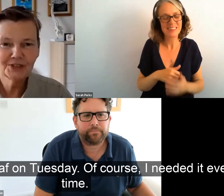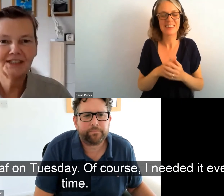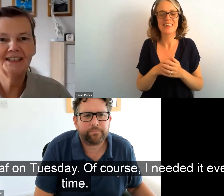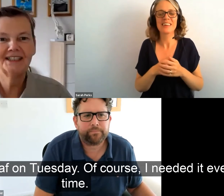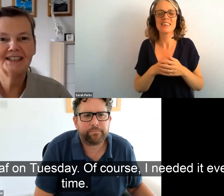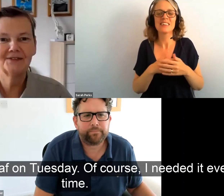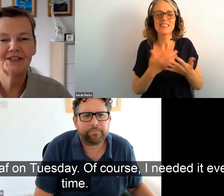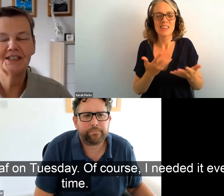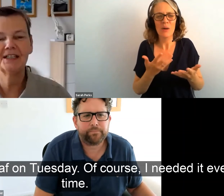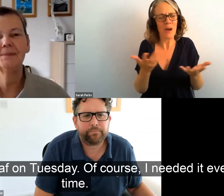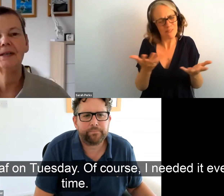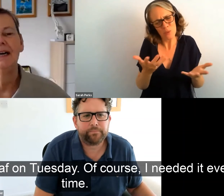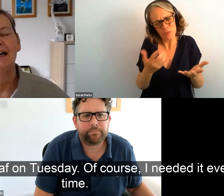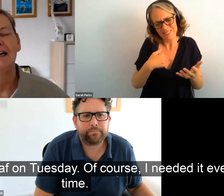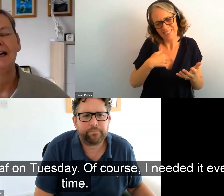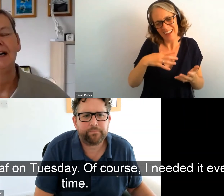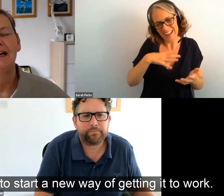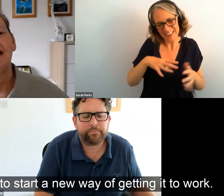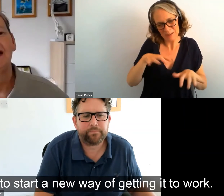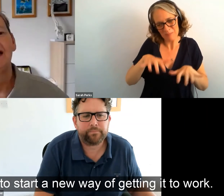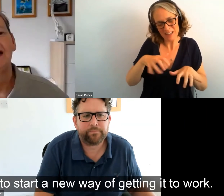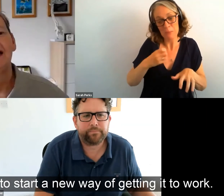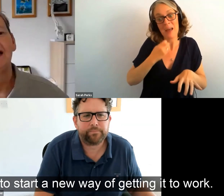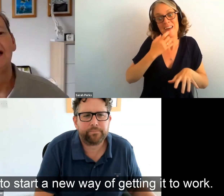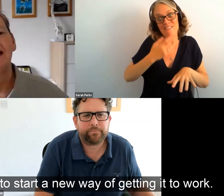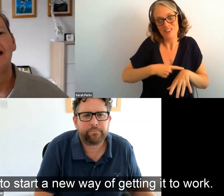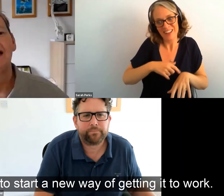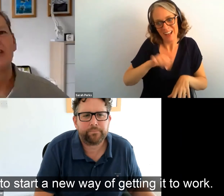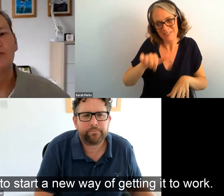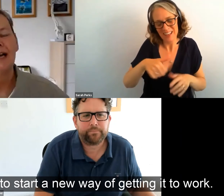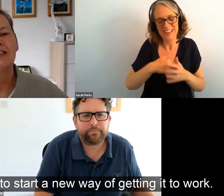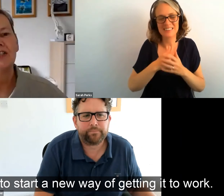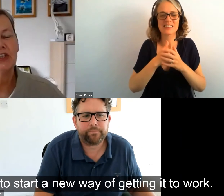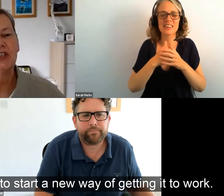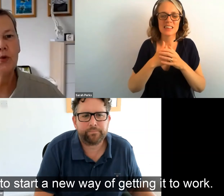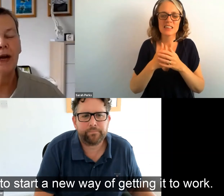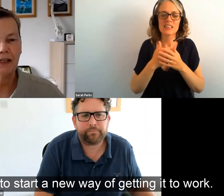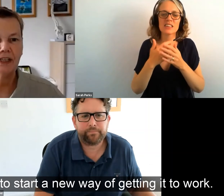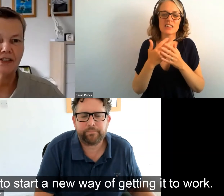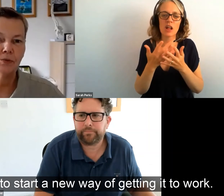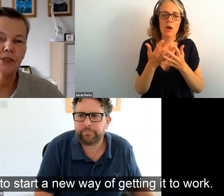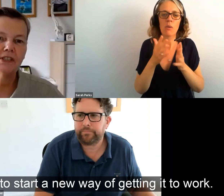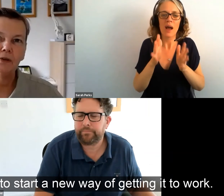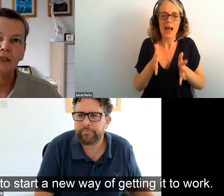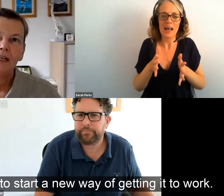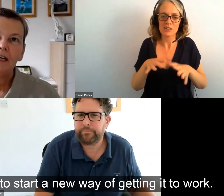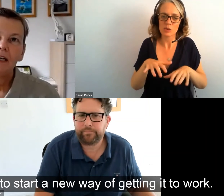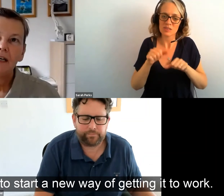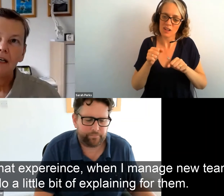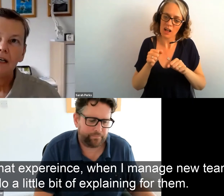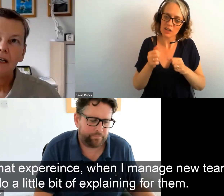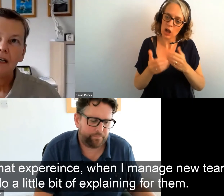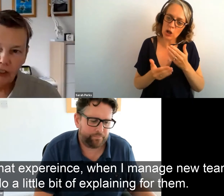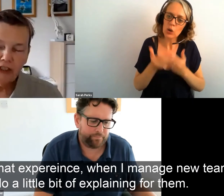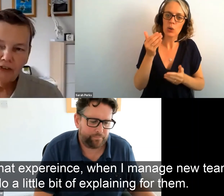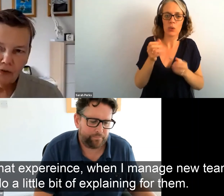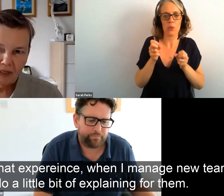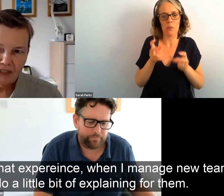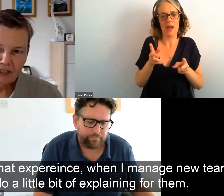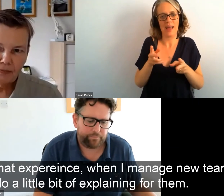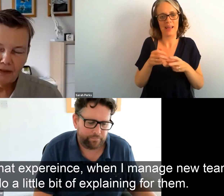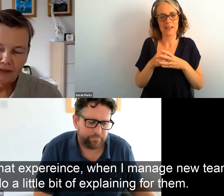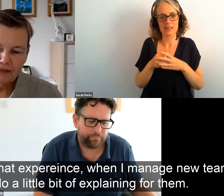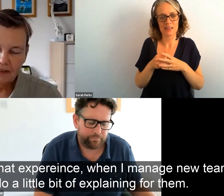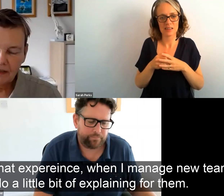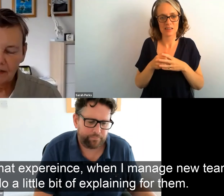Of course, I need it every time." And so we had to start a new way of getting to work. So